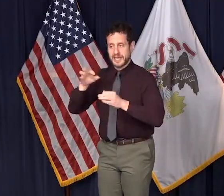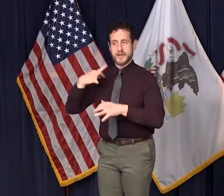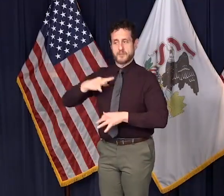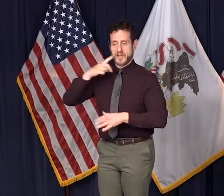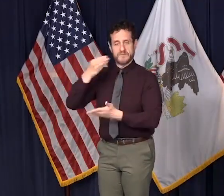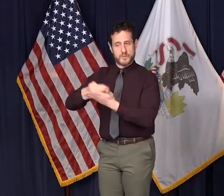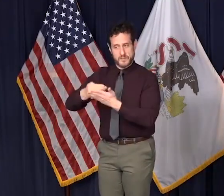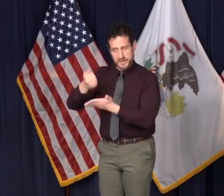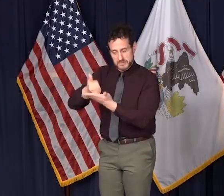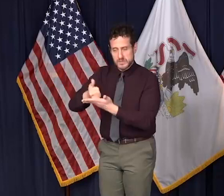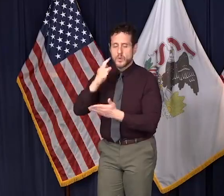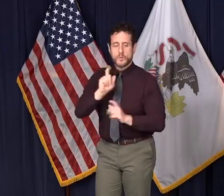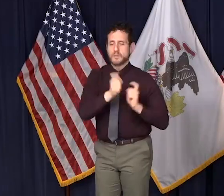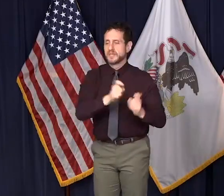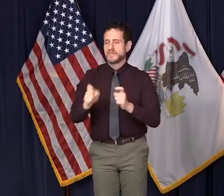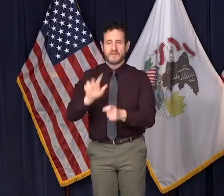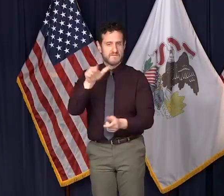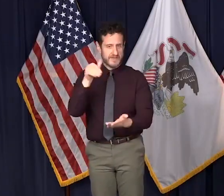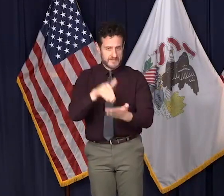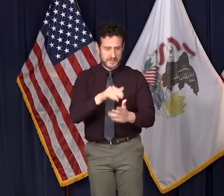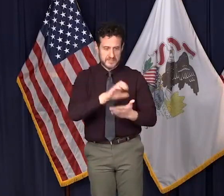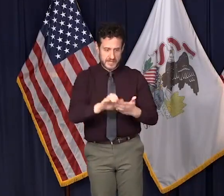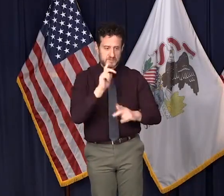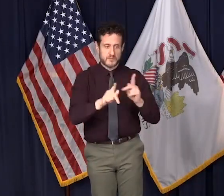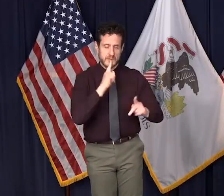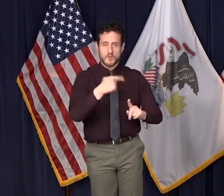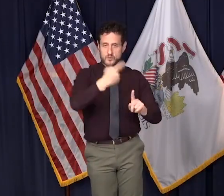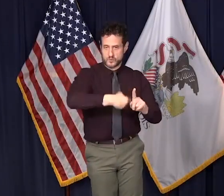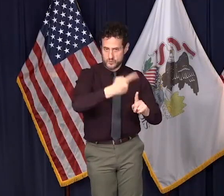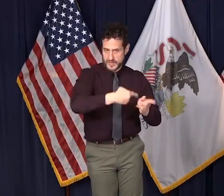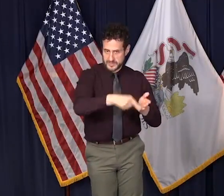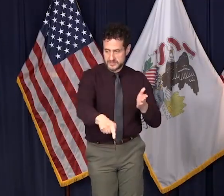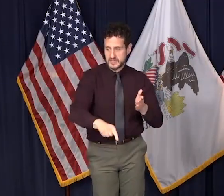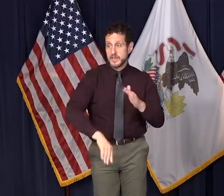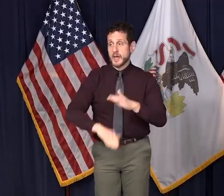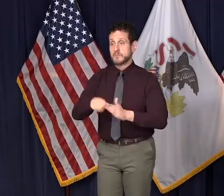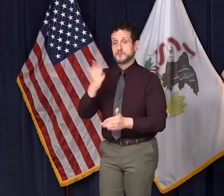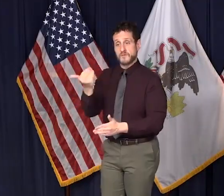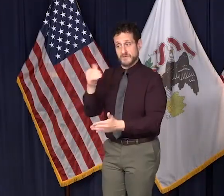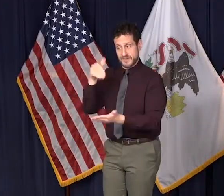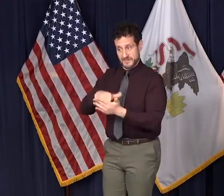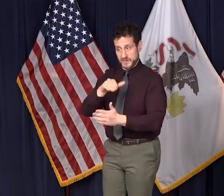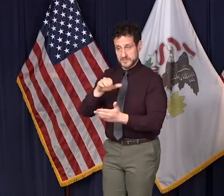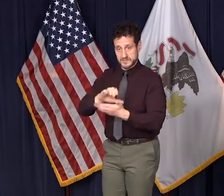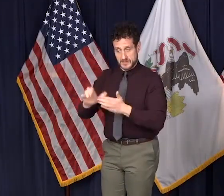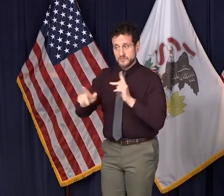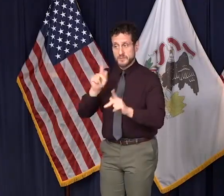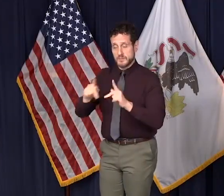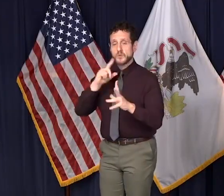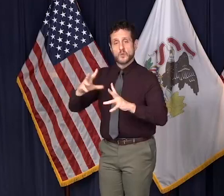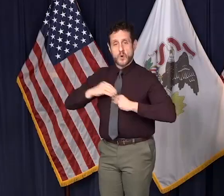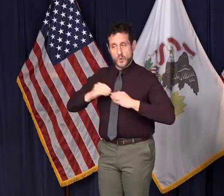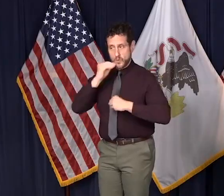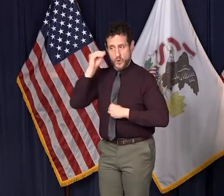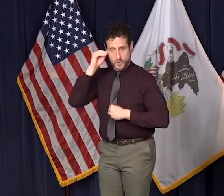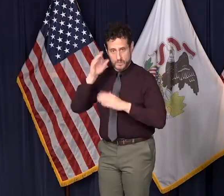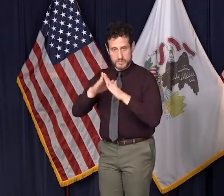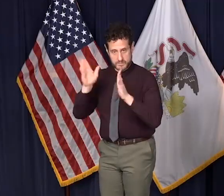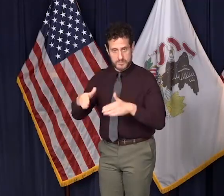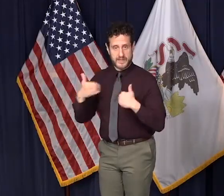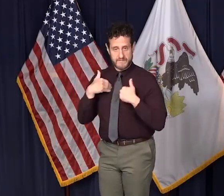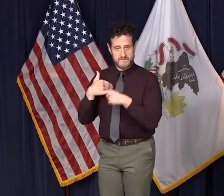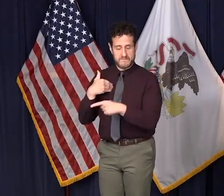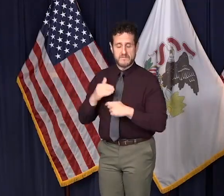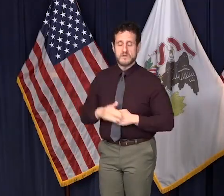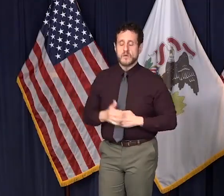of $5,000 for renters and up to $15,000 for homeowners. And meanwhile, we continue